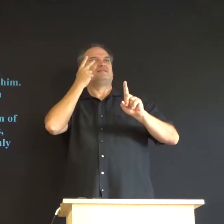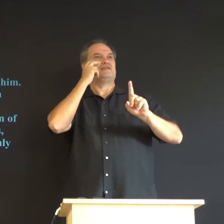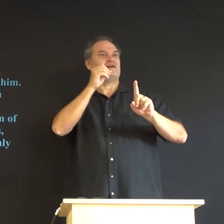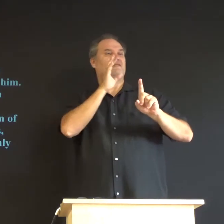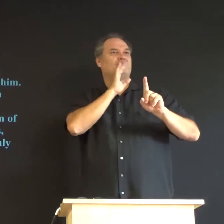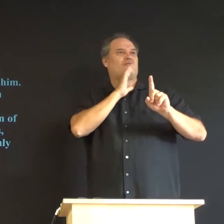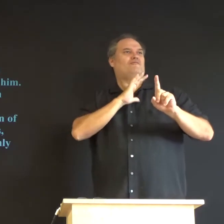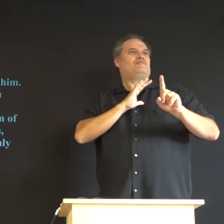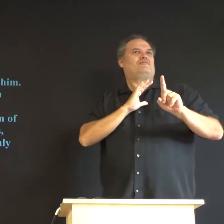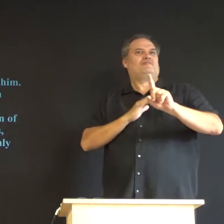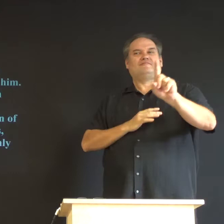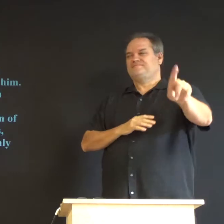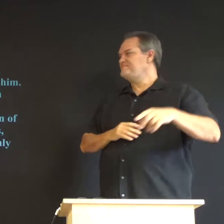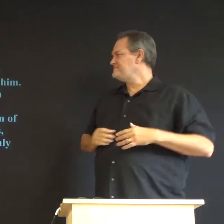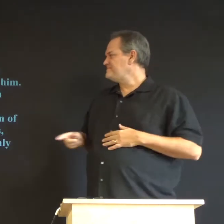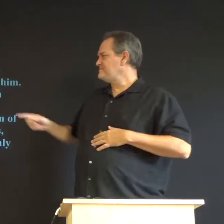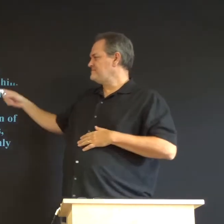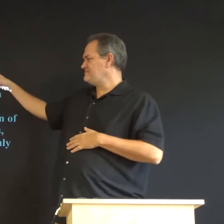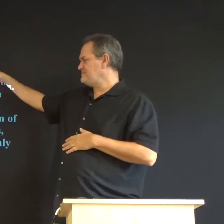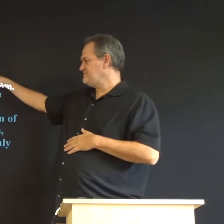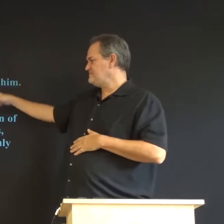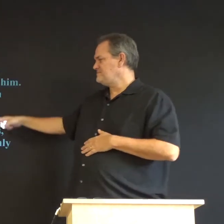Jesus cast the demon out.